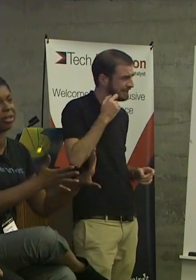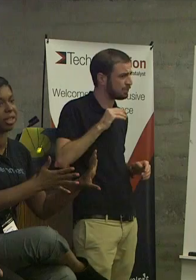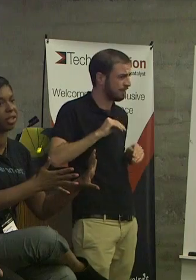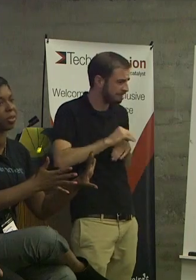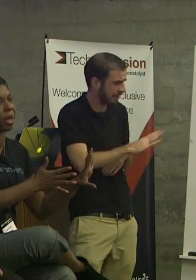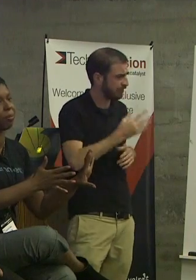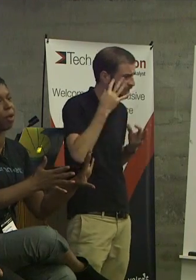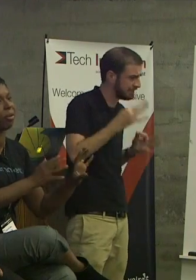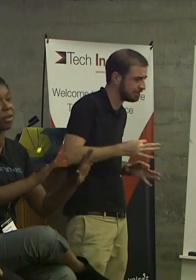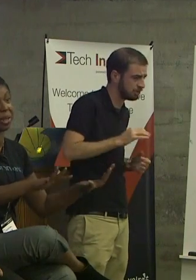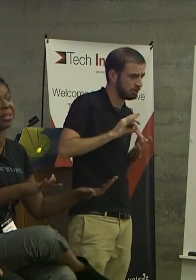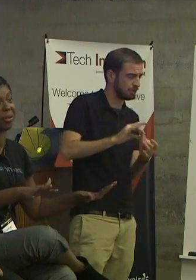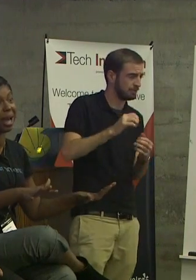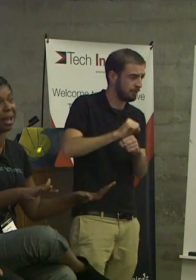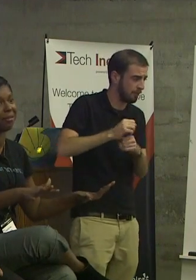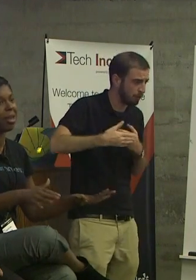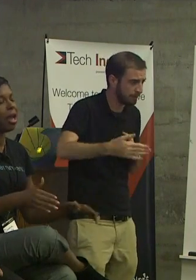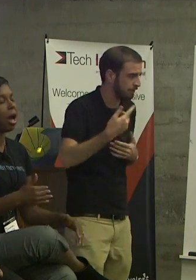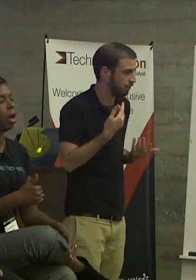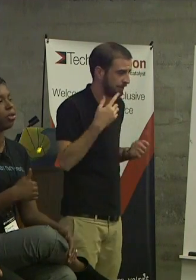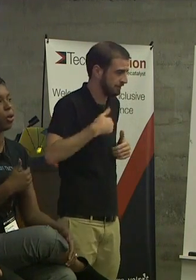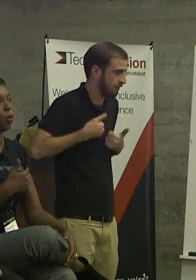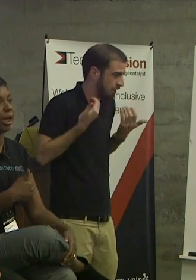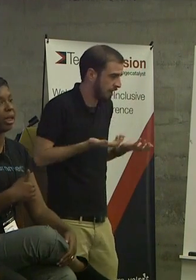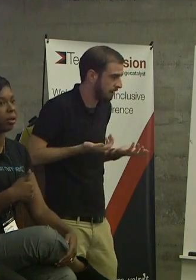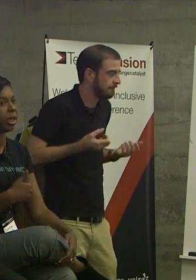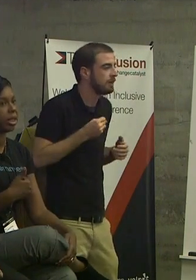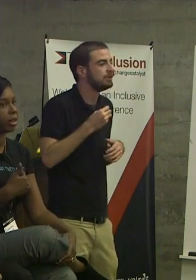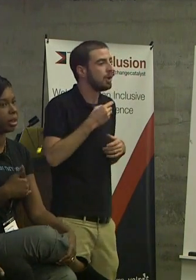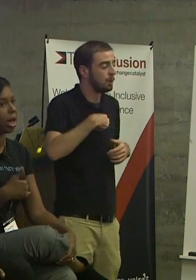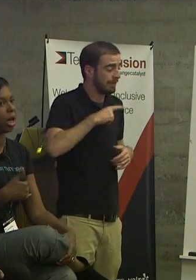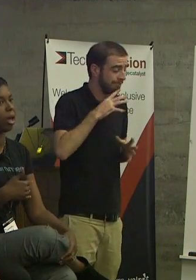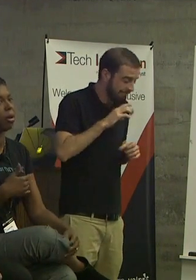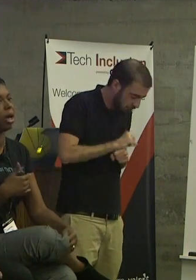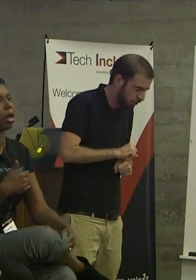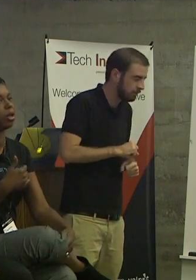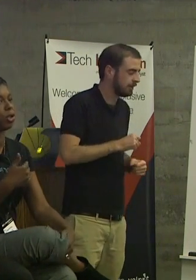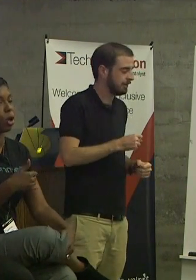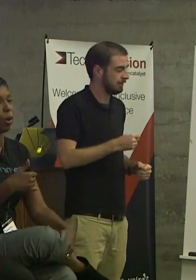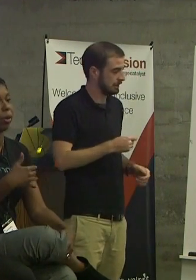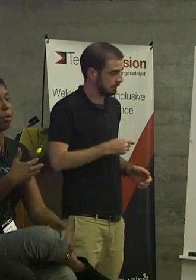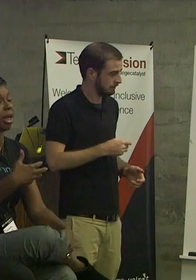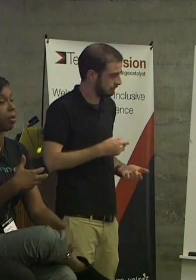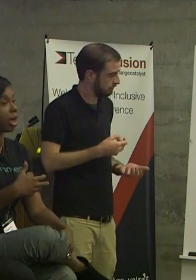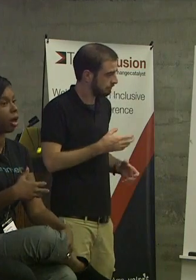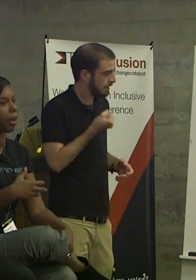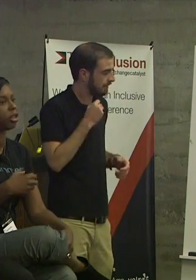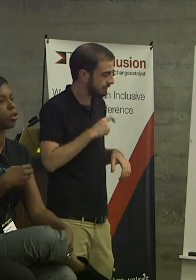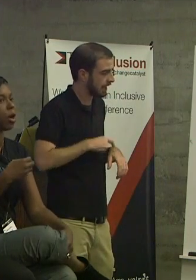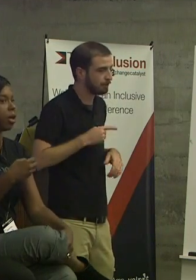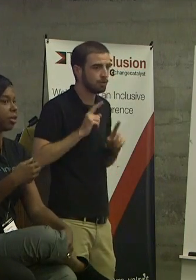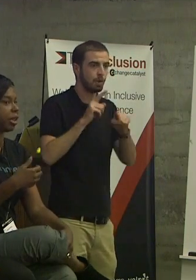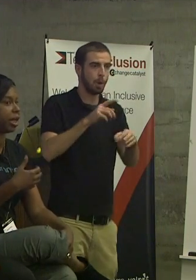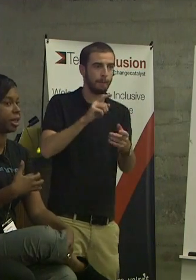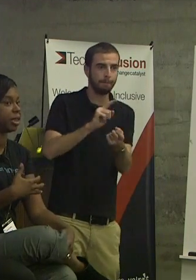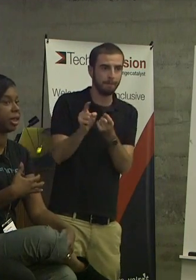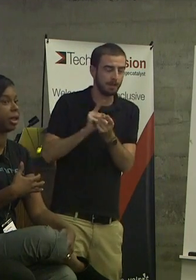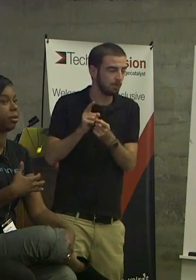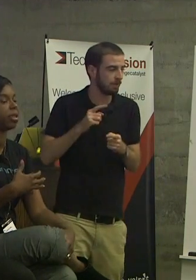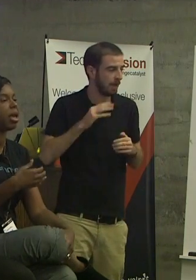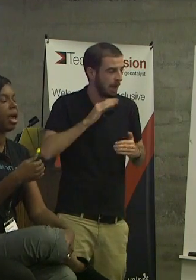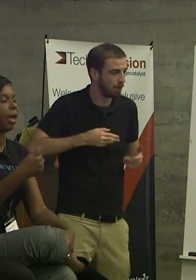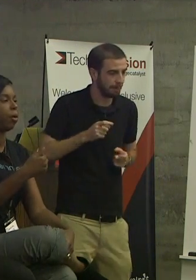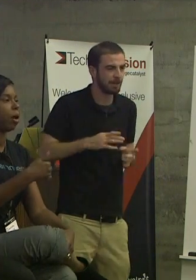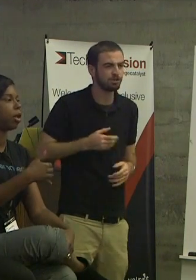affect their decisions around employment for the rest of their life. So we literally take the time to go in. We're meeting with hiring managers. We're understanding